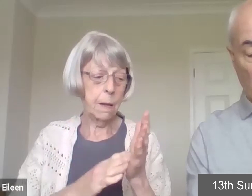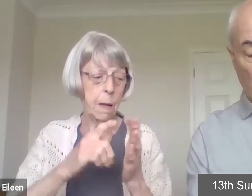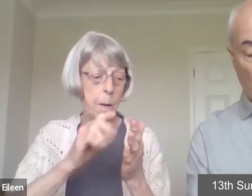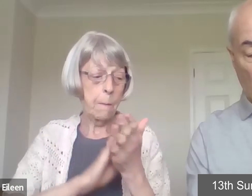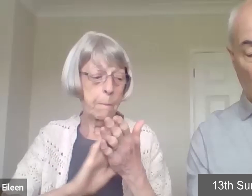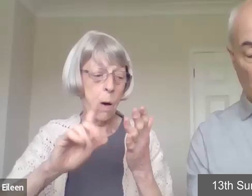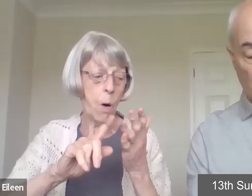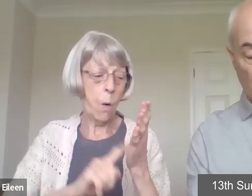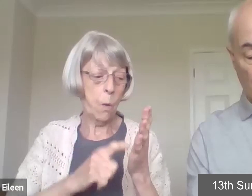Abel-Meholah.